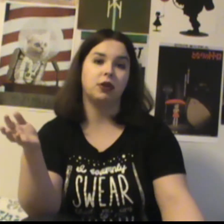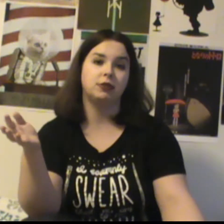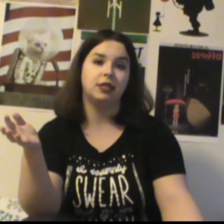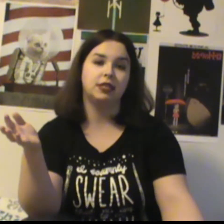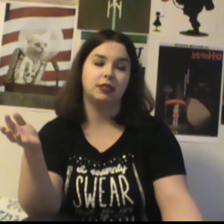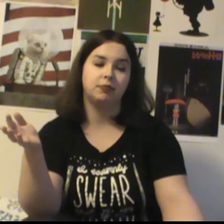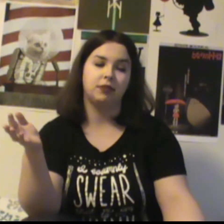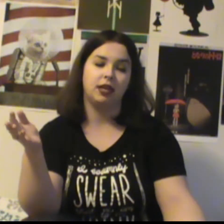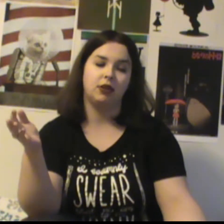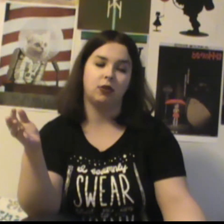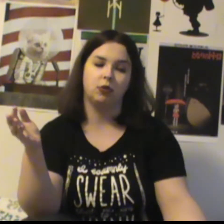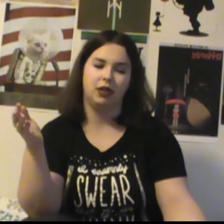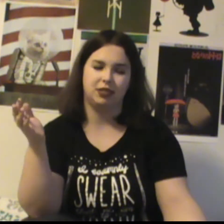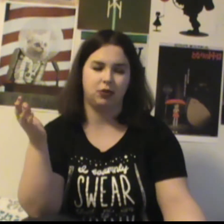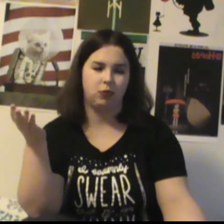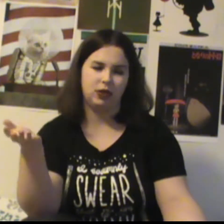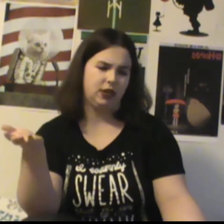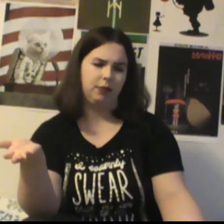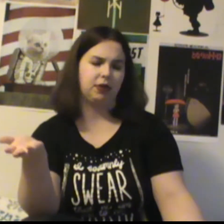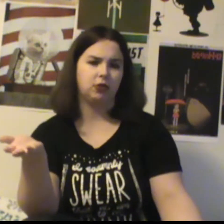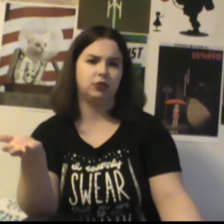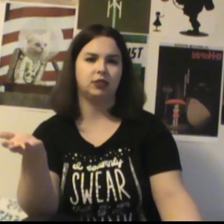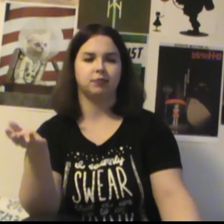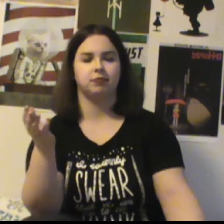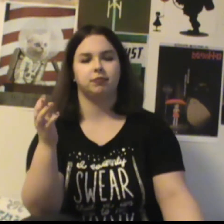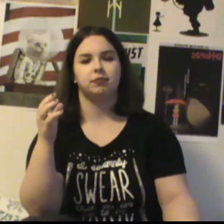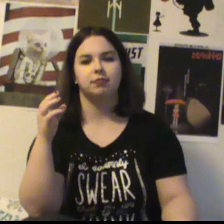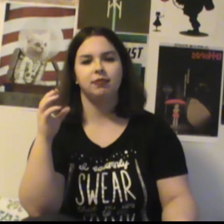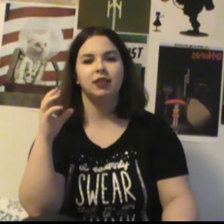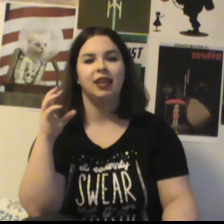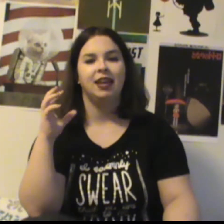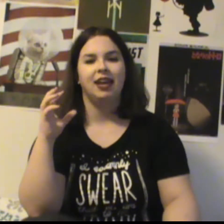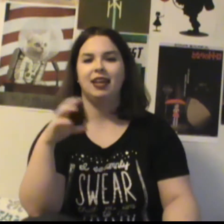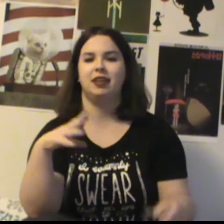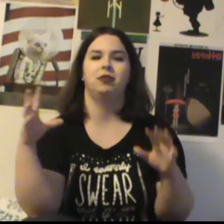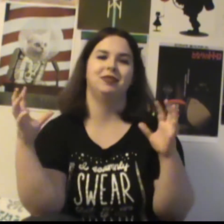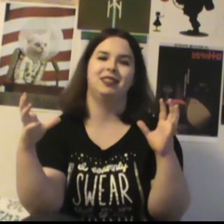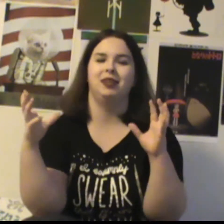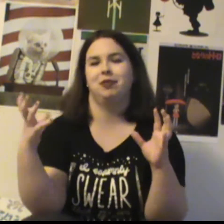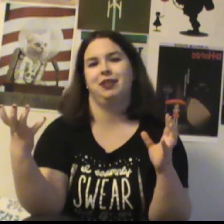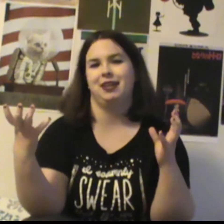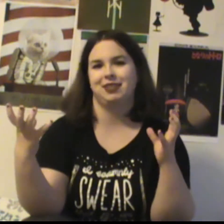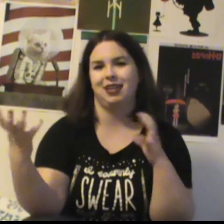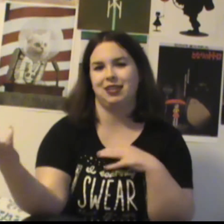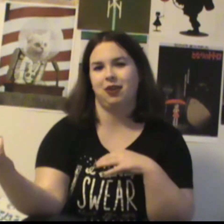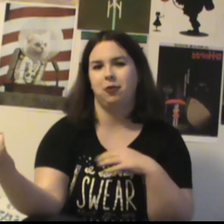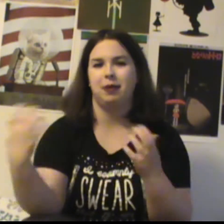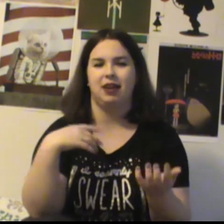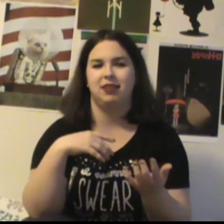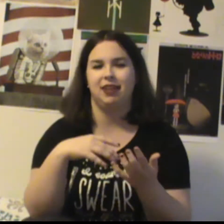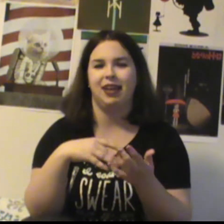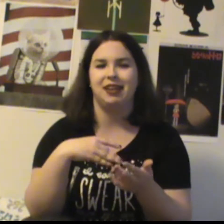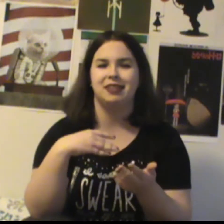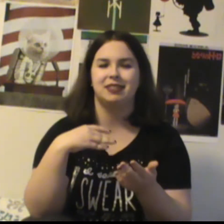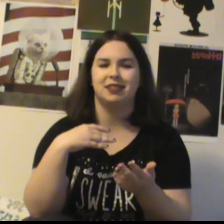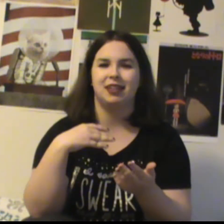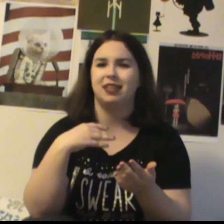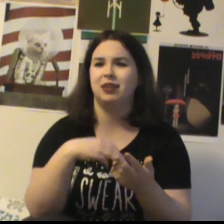ghost is, or actually what type of ghost. And that whole scene where they actually had to go back to the 80s, I think it